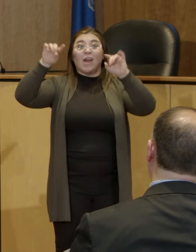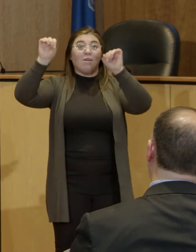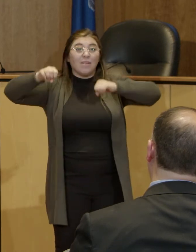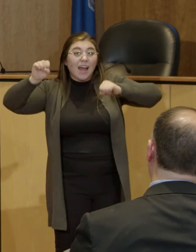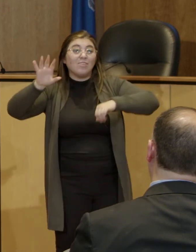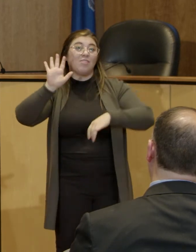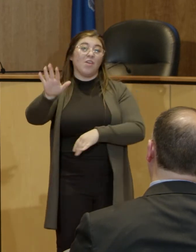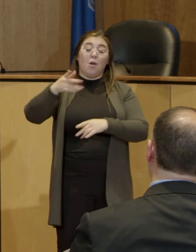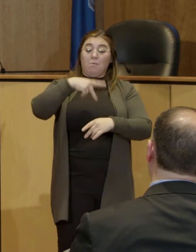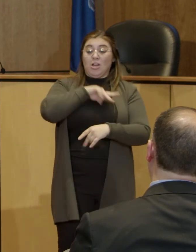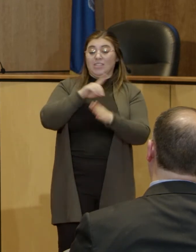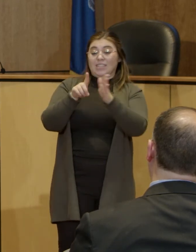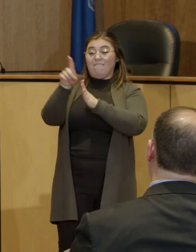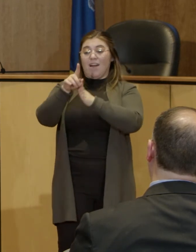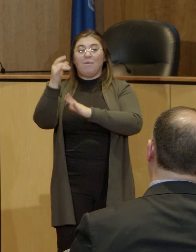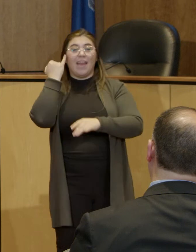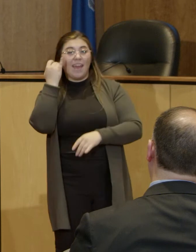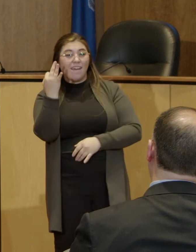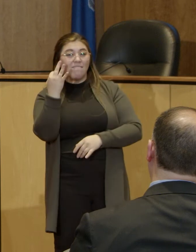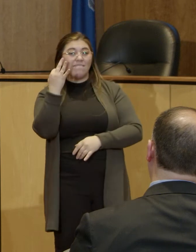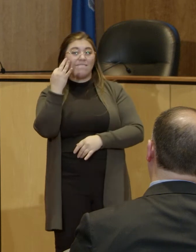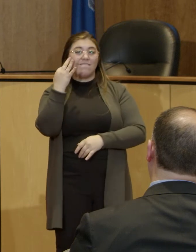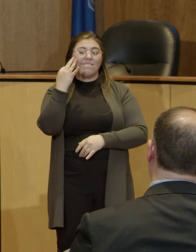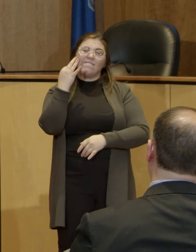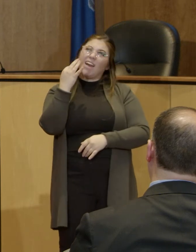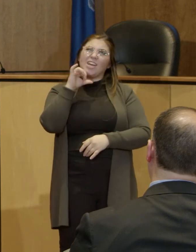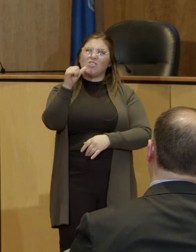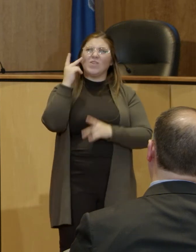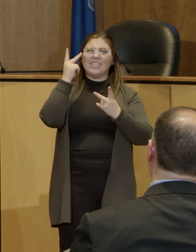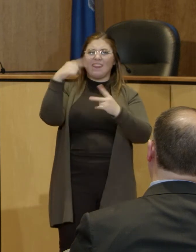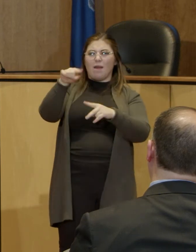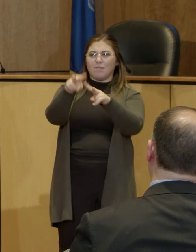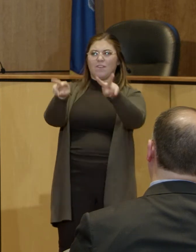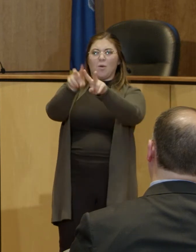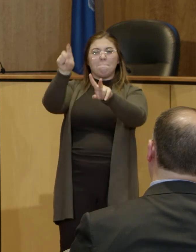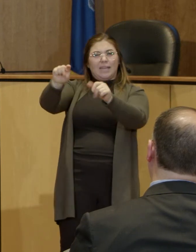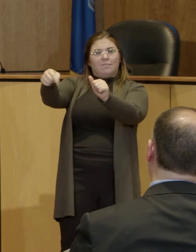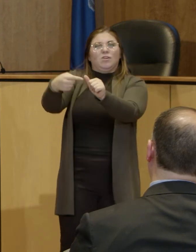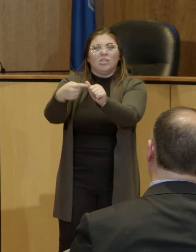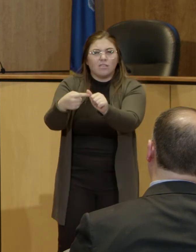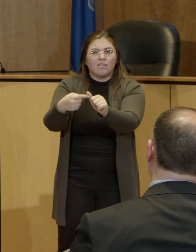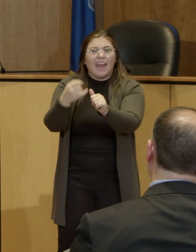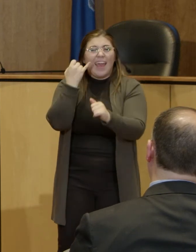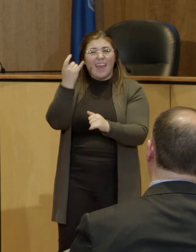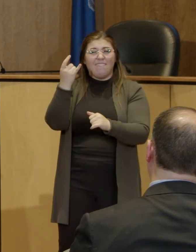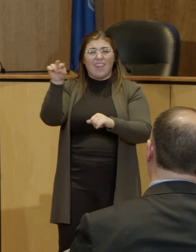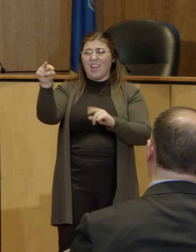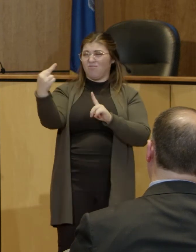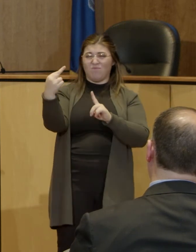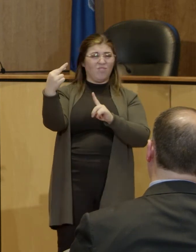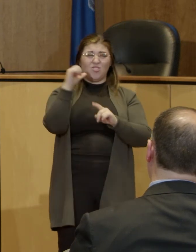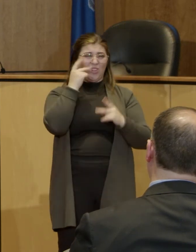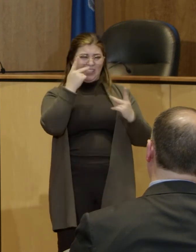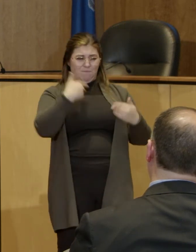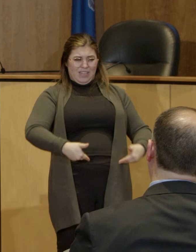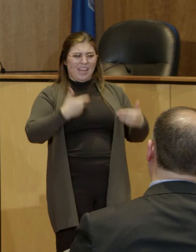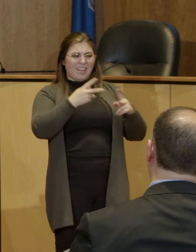their personal development if I don't see them as valuable, and if they don't see me as valuable